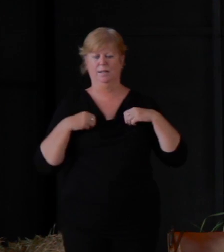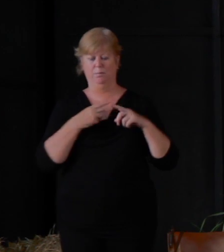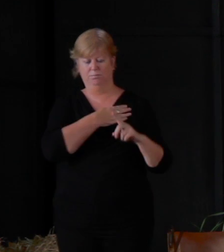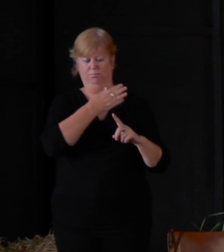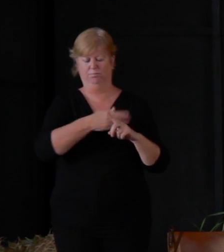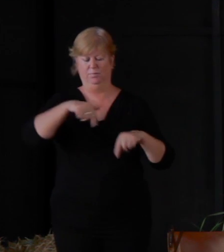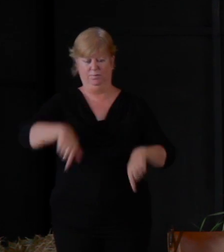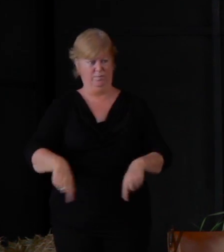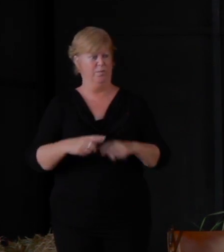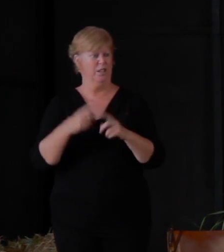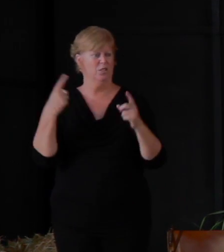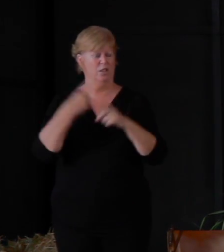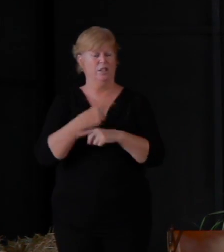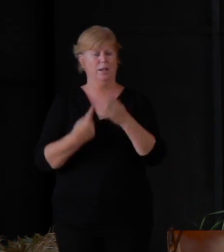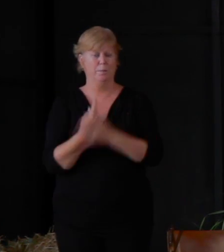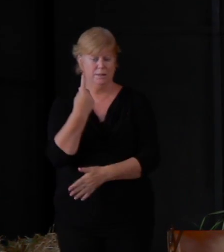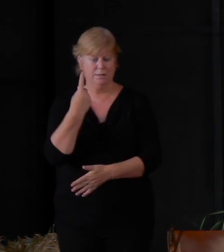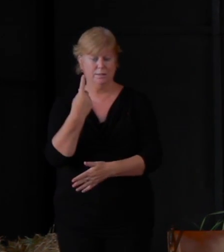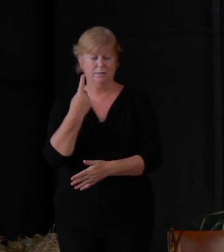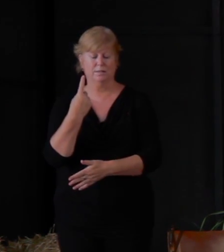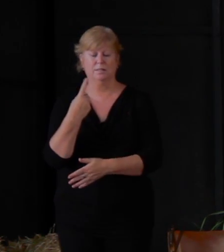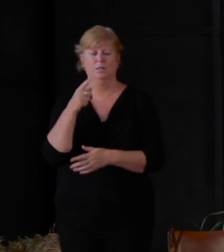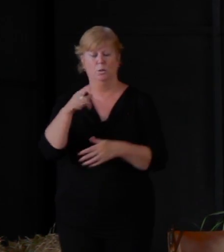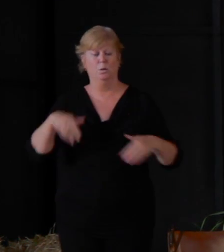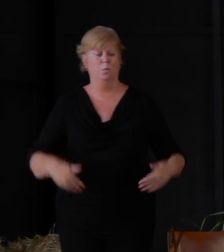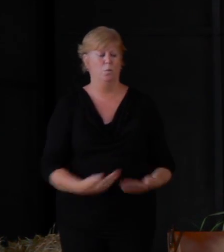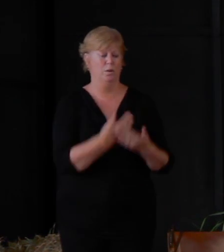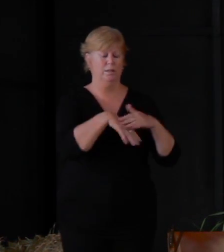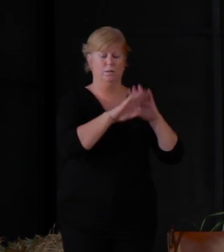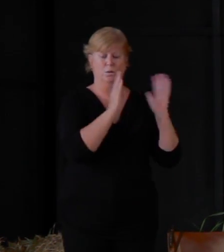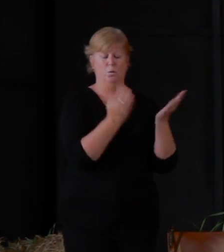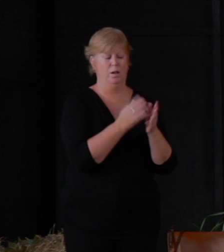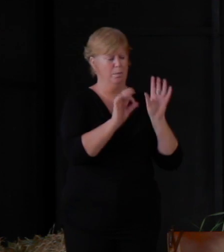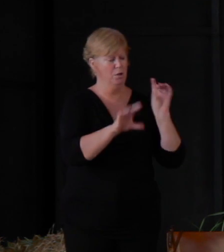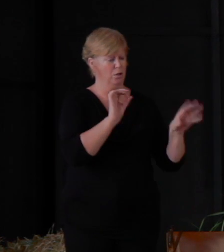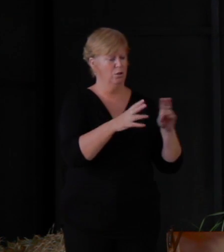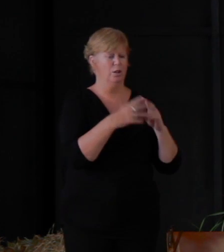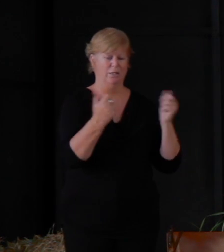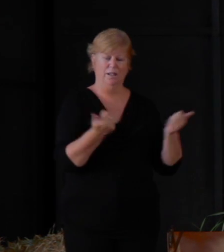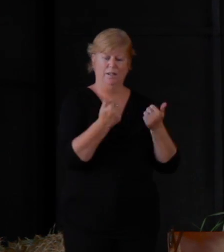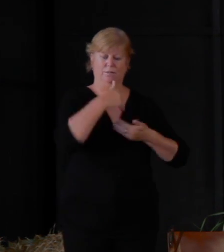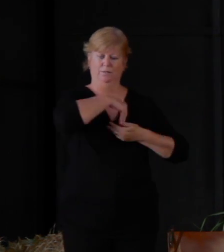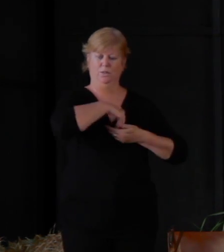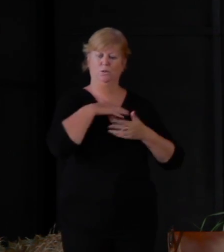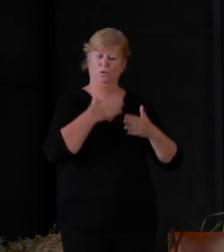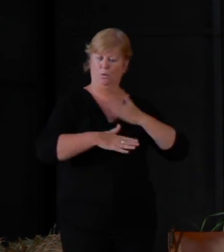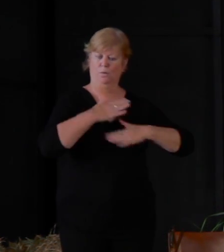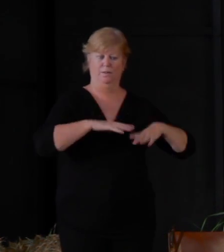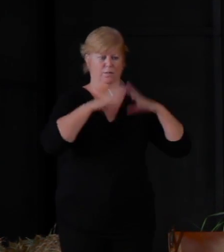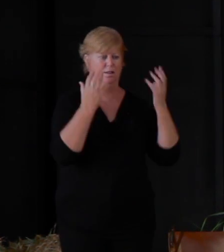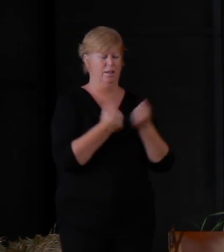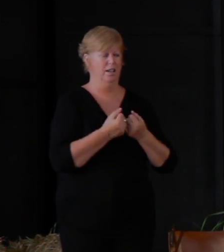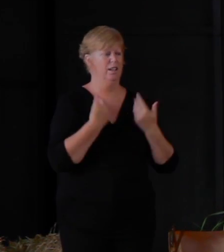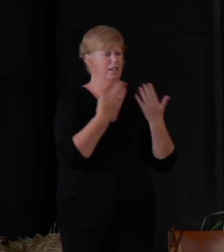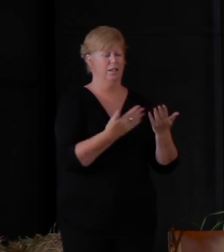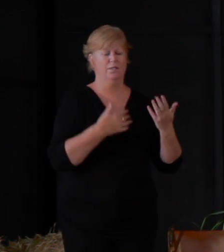and know that change is inevitable and that you were born into this world a miracle and you have enough in you to cope with this. Give life